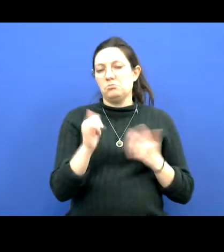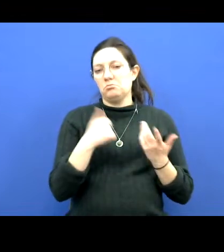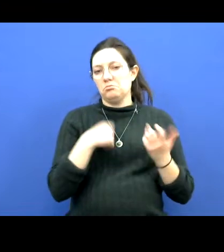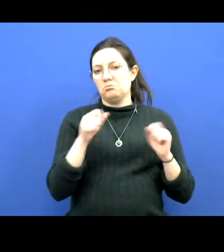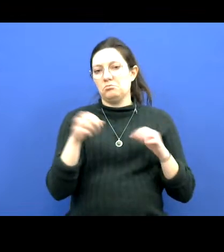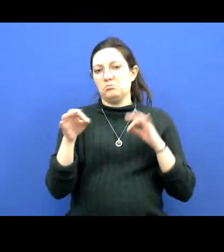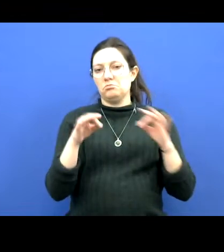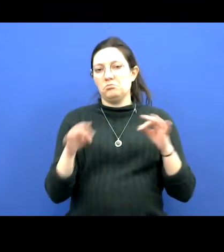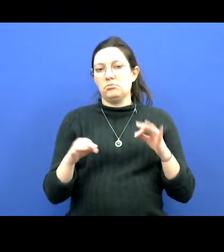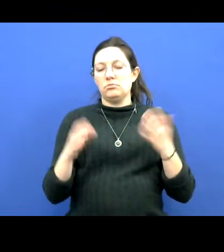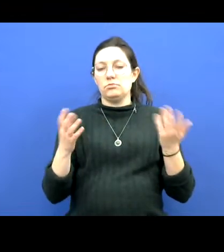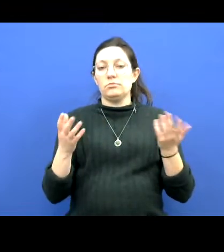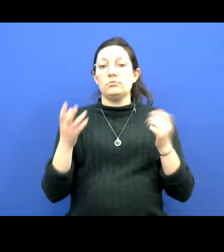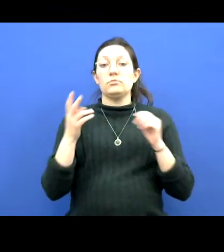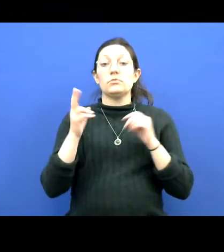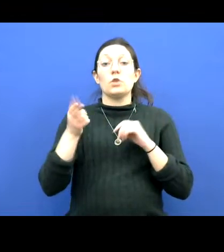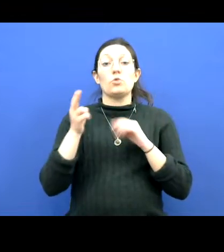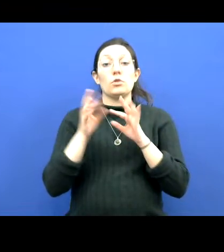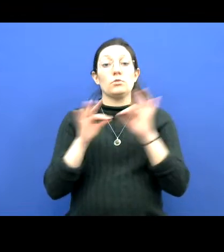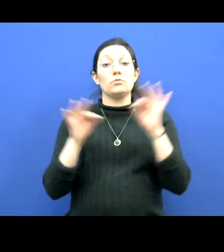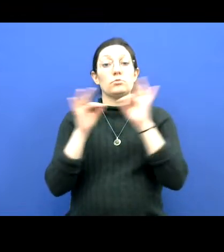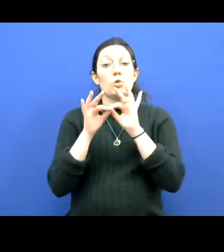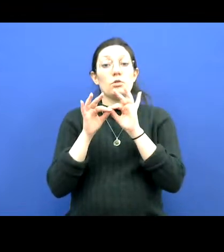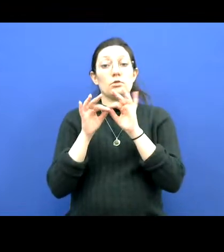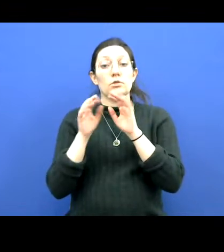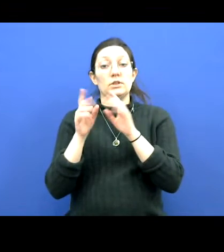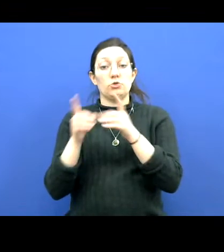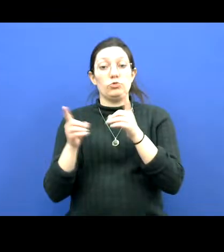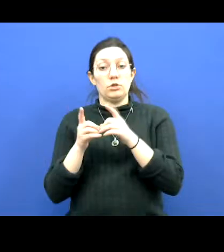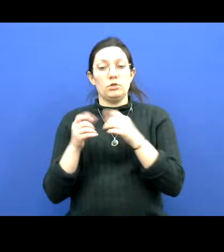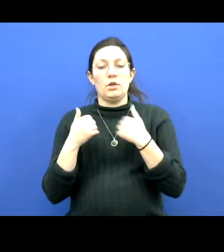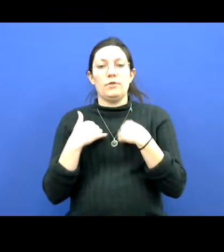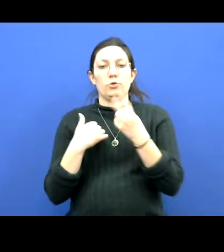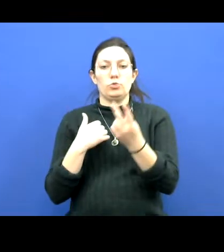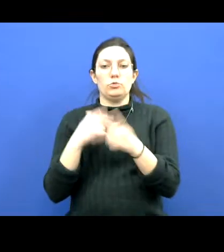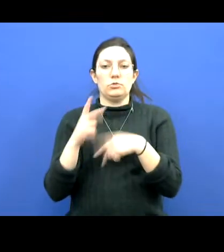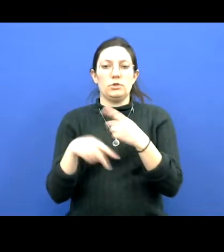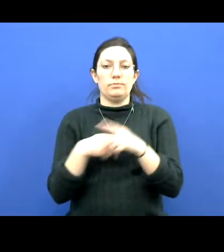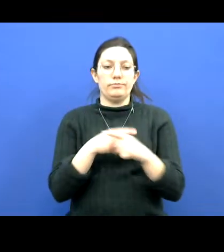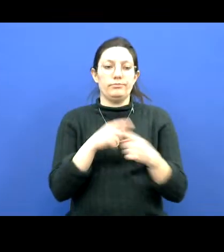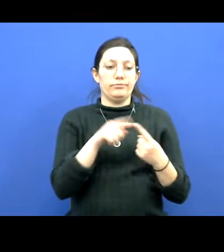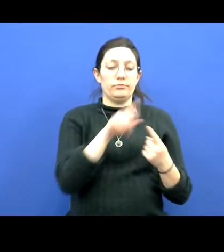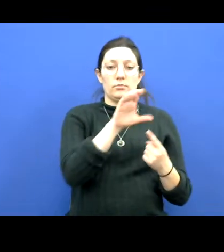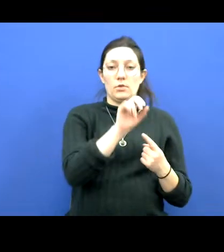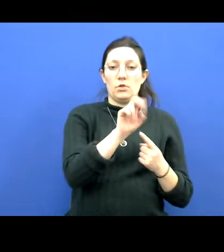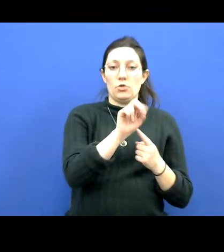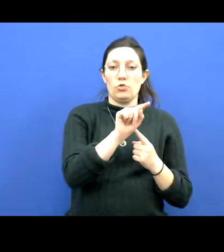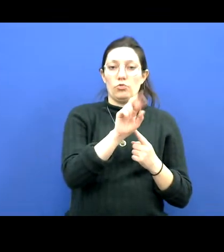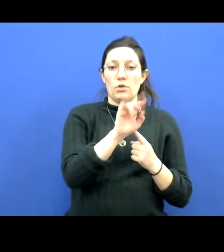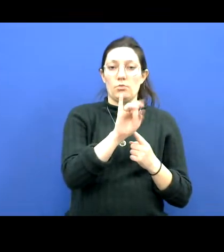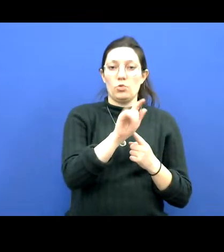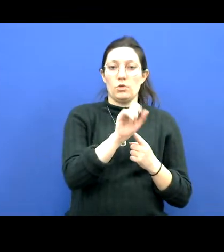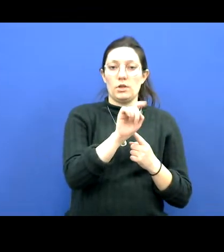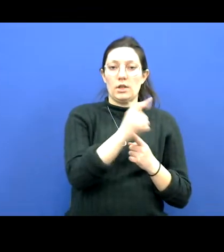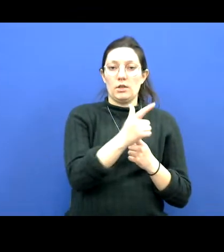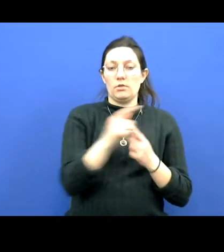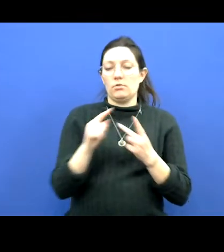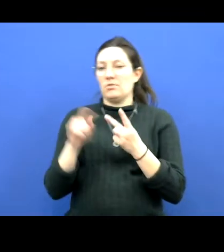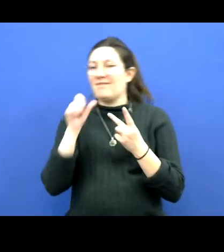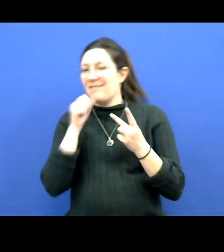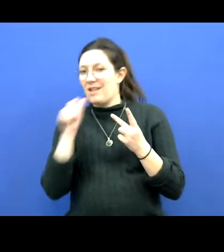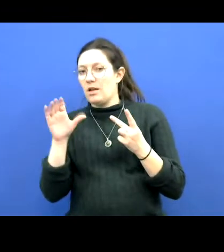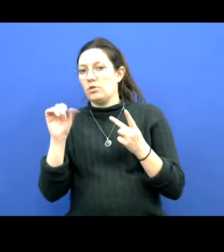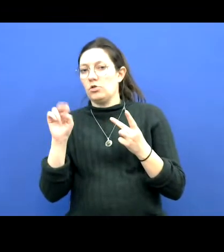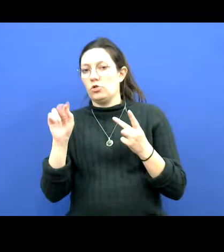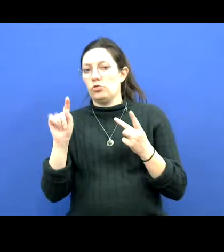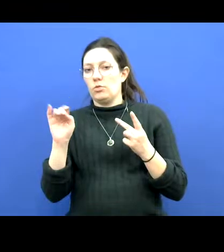So in a historic district, you have contributing and non-contributing. What that means is the historic district is set up with certain parameters. So